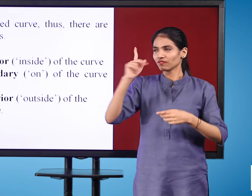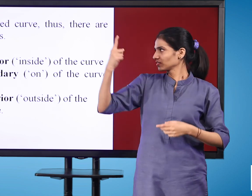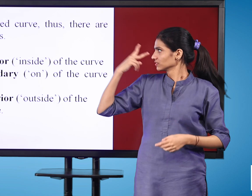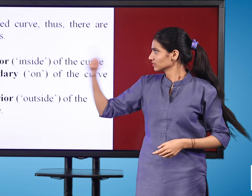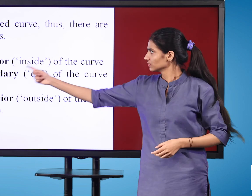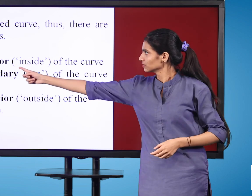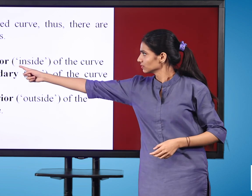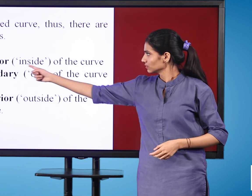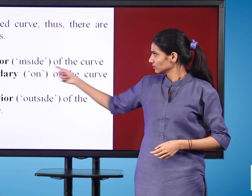1.